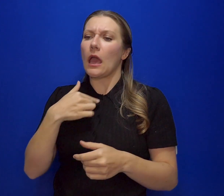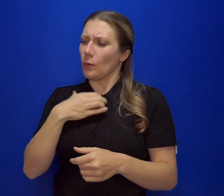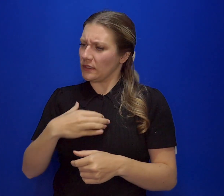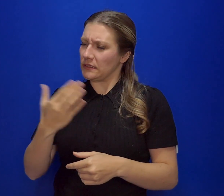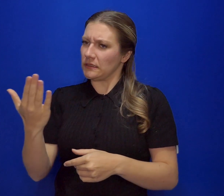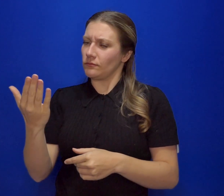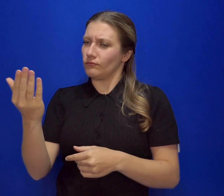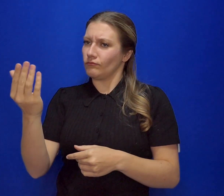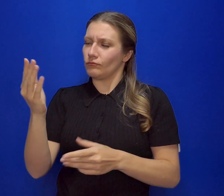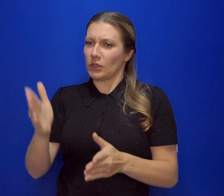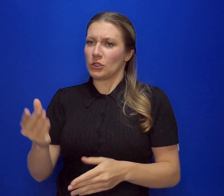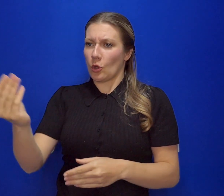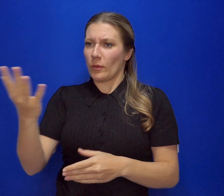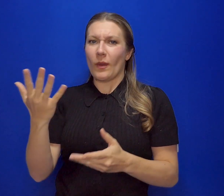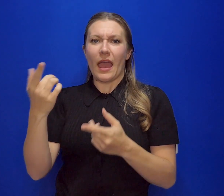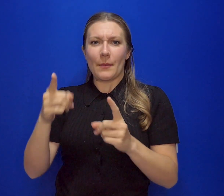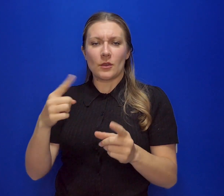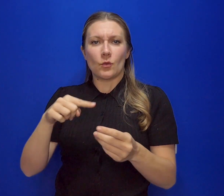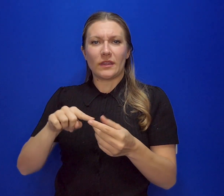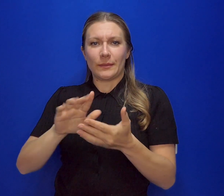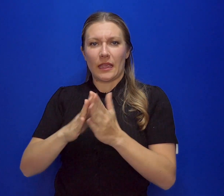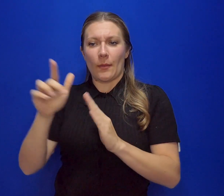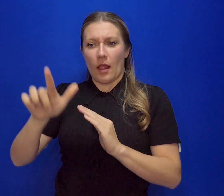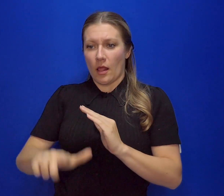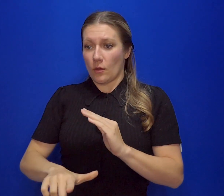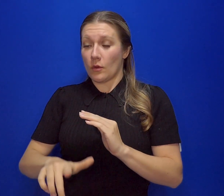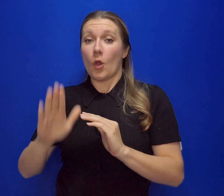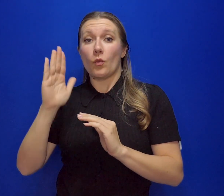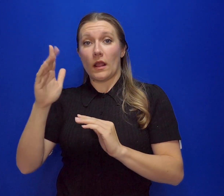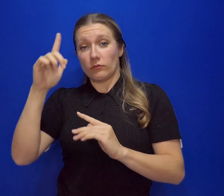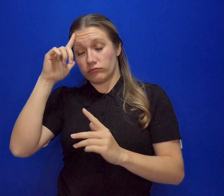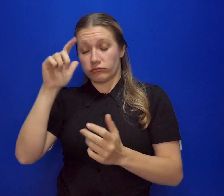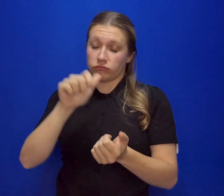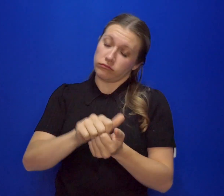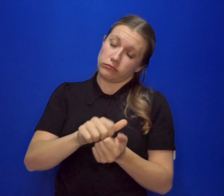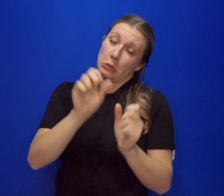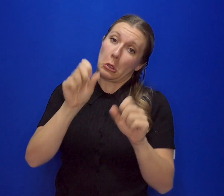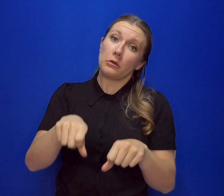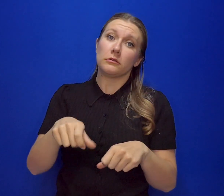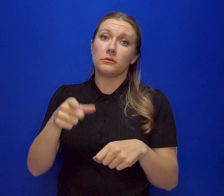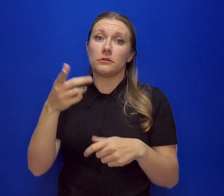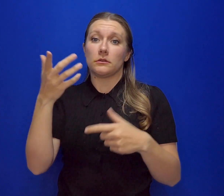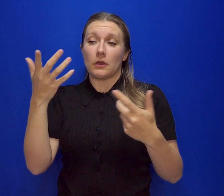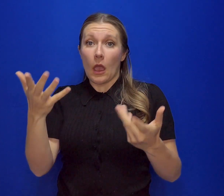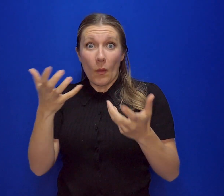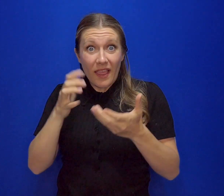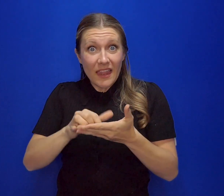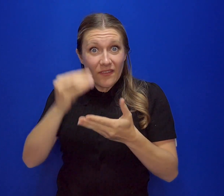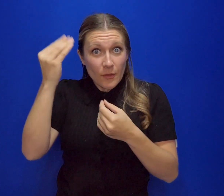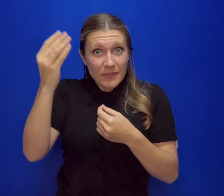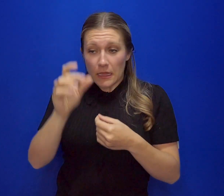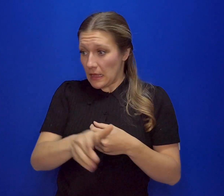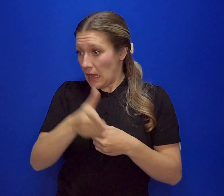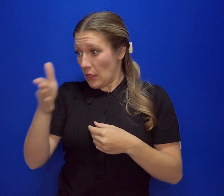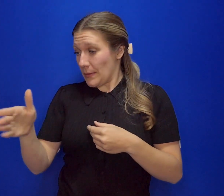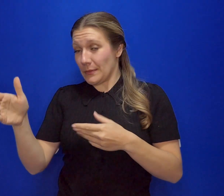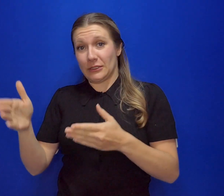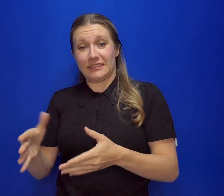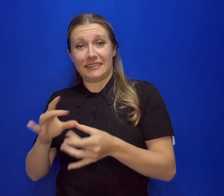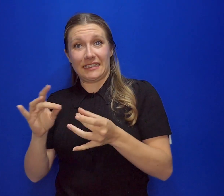what happens when you go low. How low is going to make me pass out? What's going to happen to my body then? I wanted that information. But the next person says, here's the